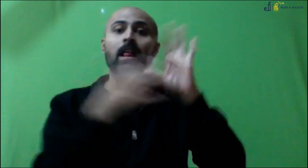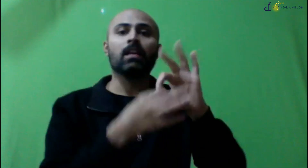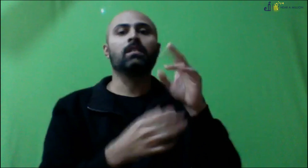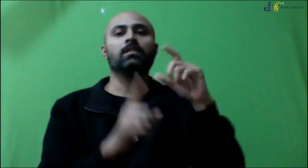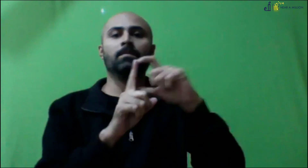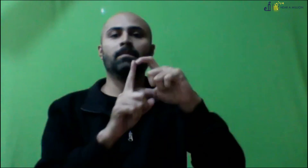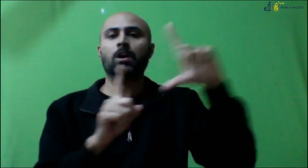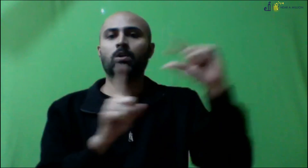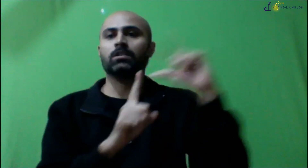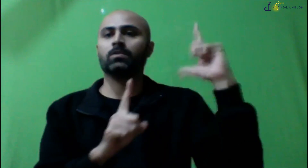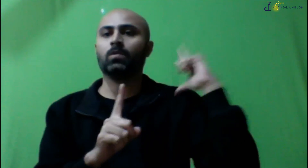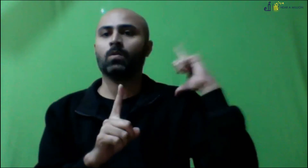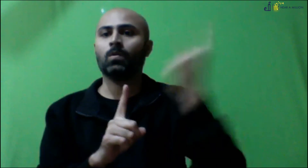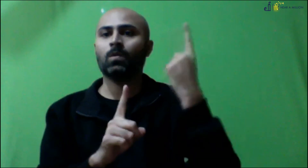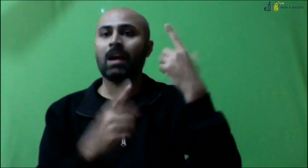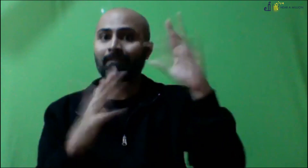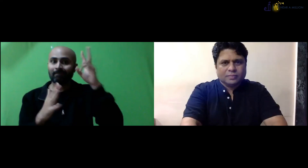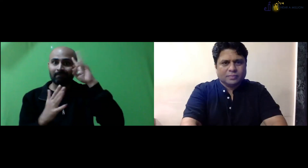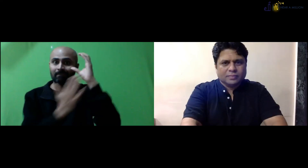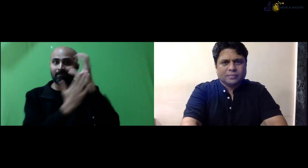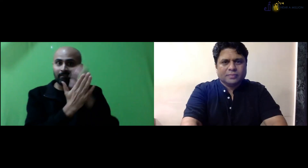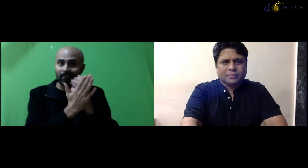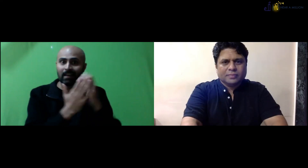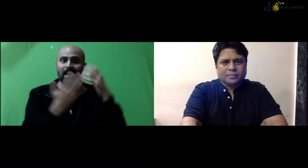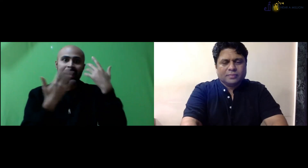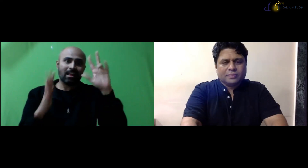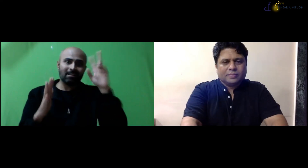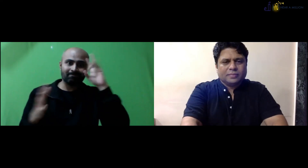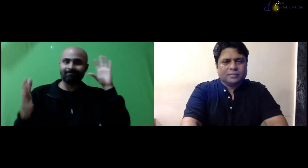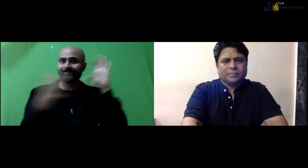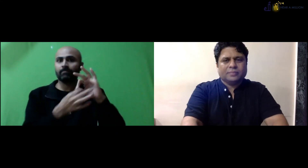If you have any doubt related to DLP only,